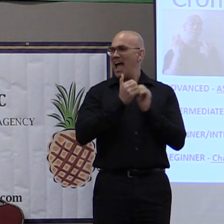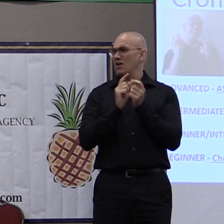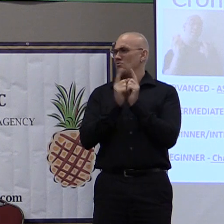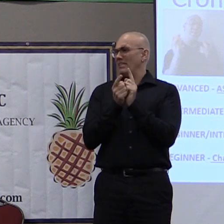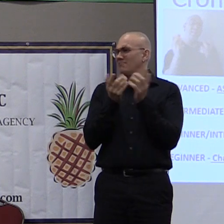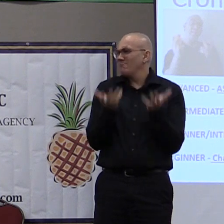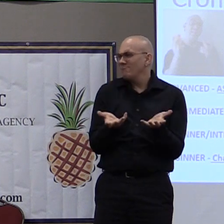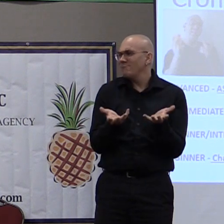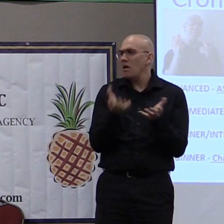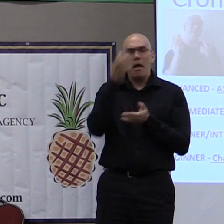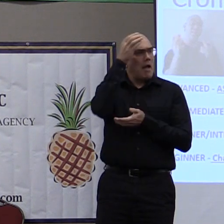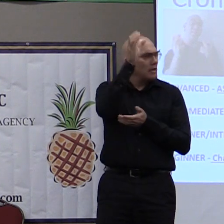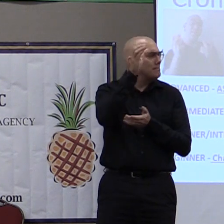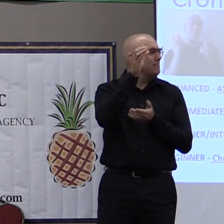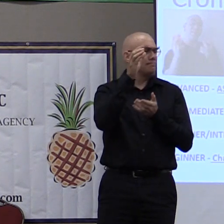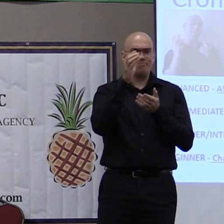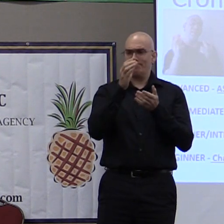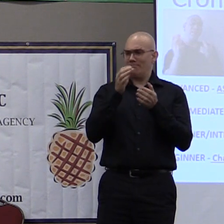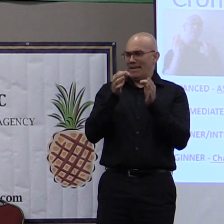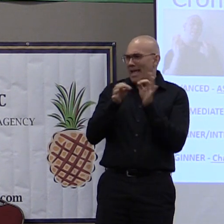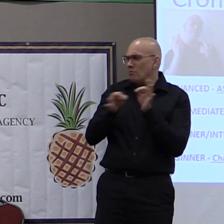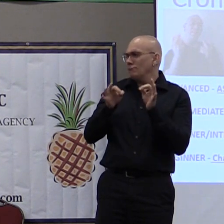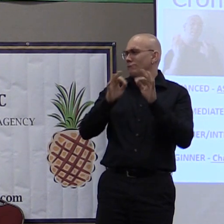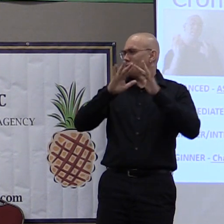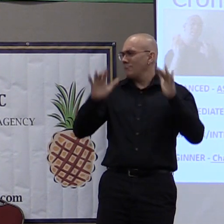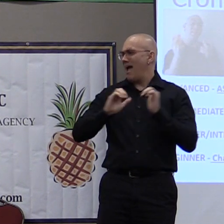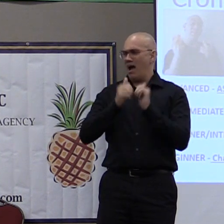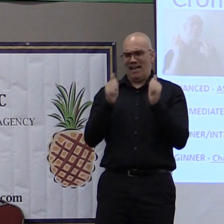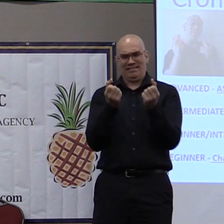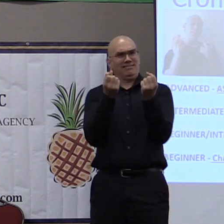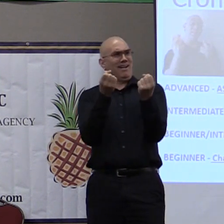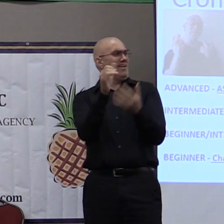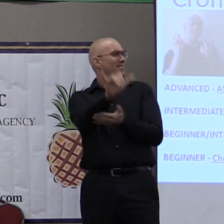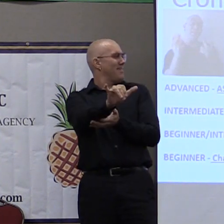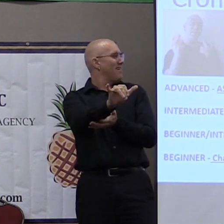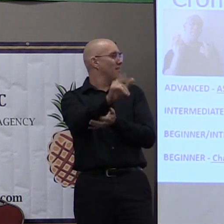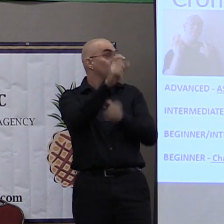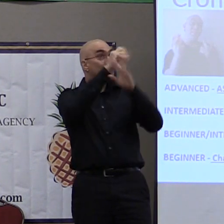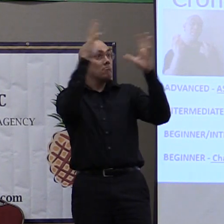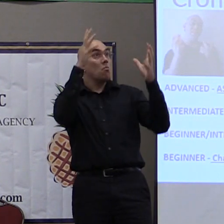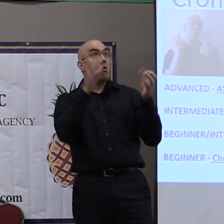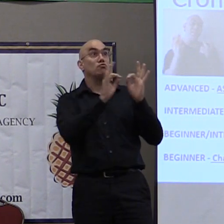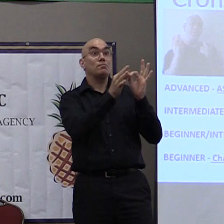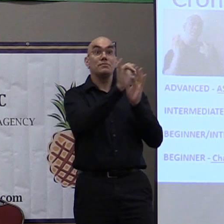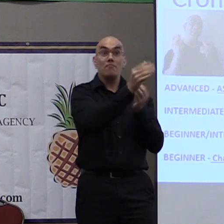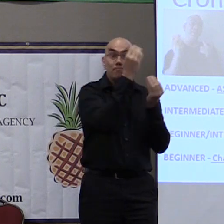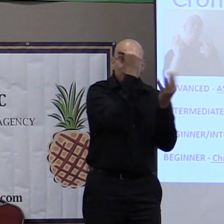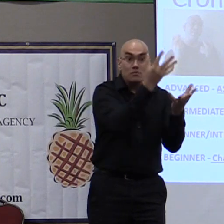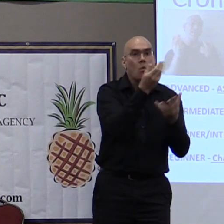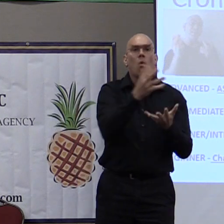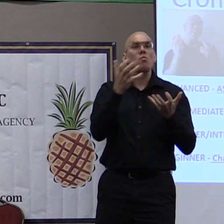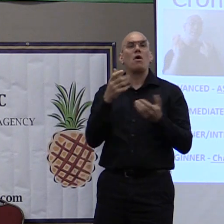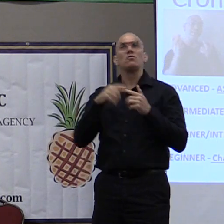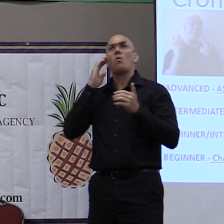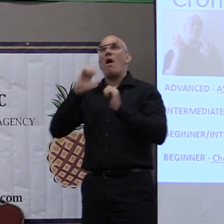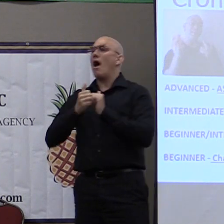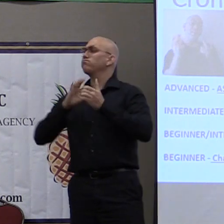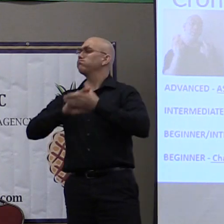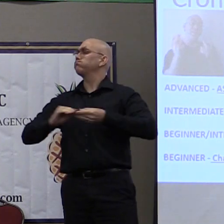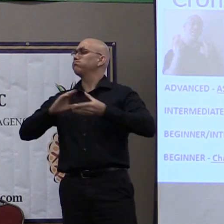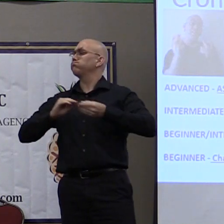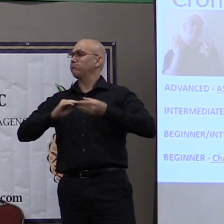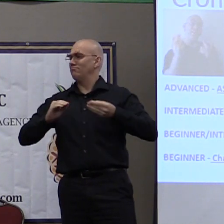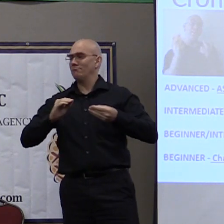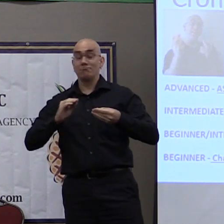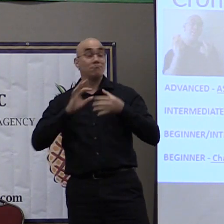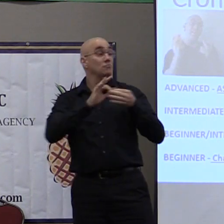on transliterating and how to do that, the concepts of it, and how we can sign those things, how to interpret